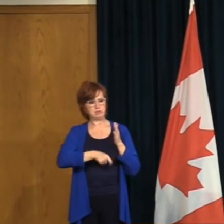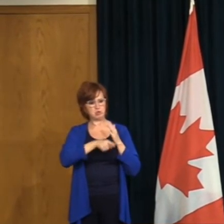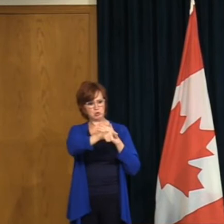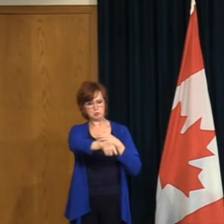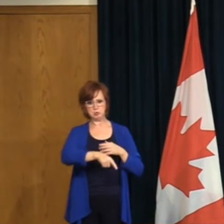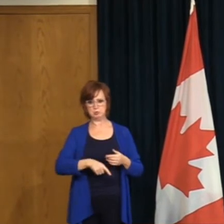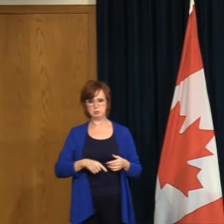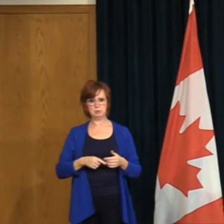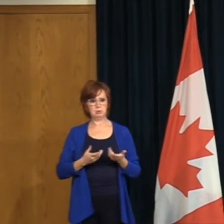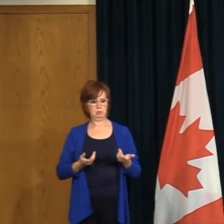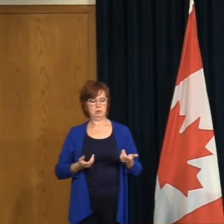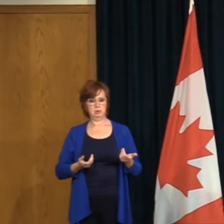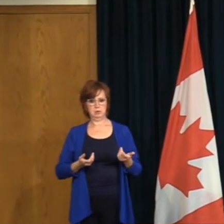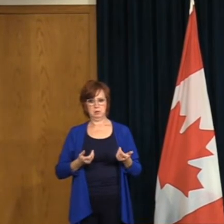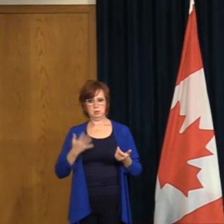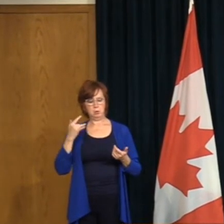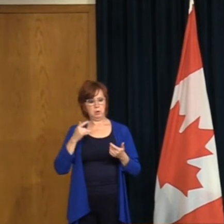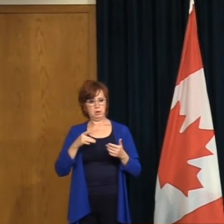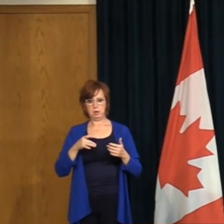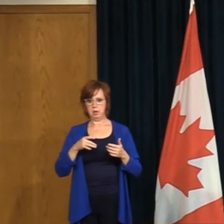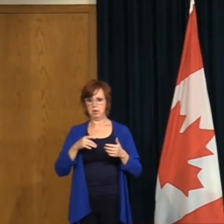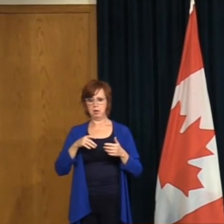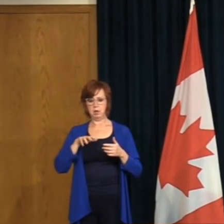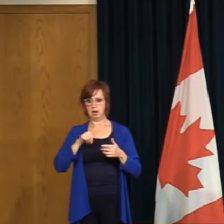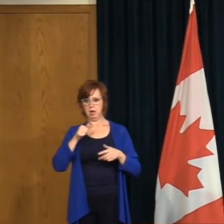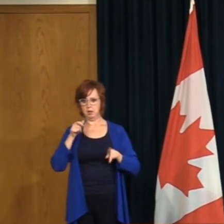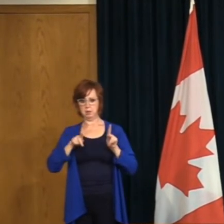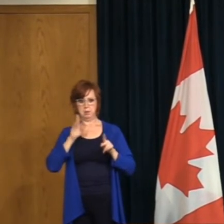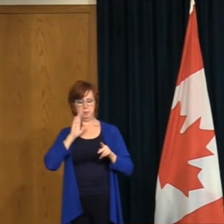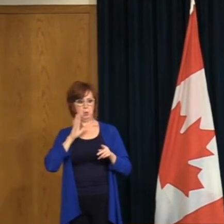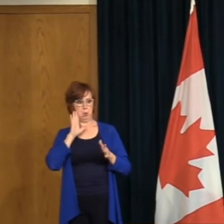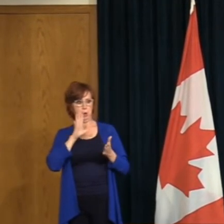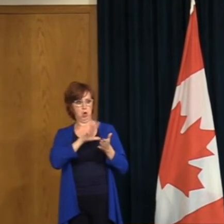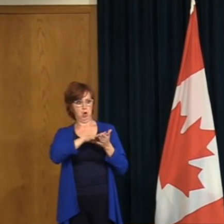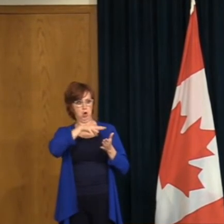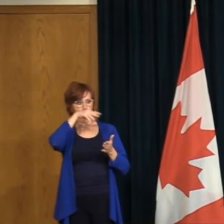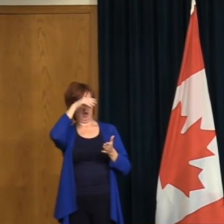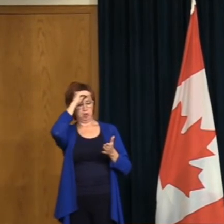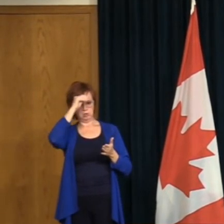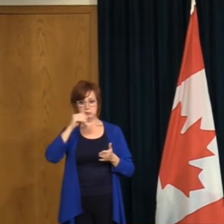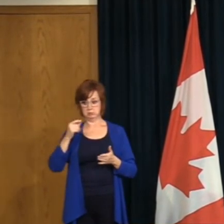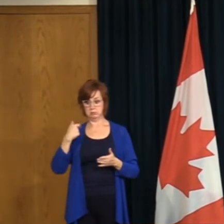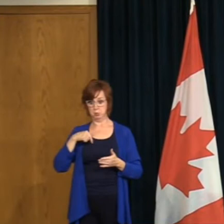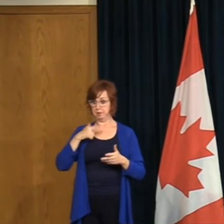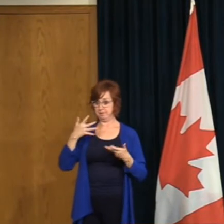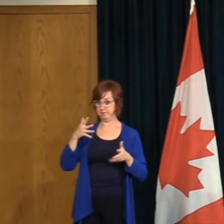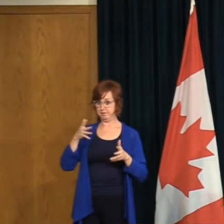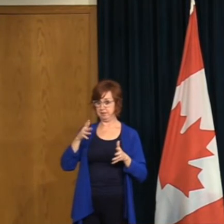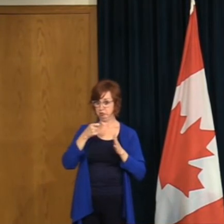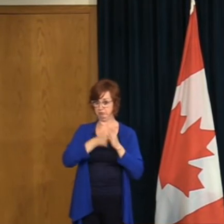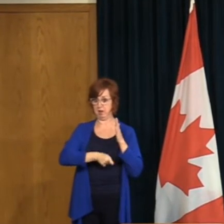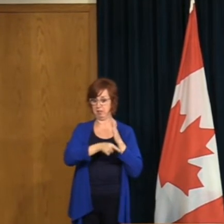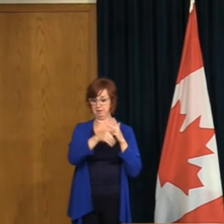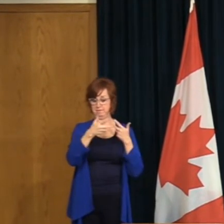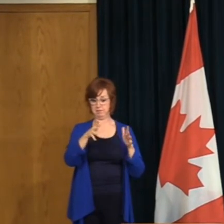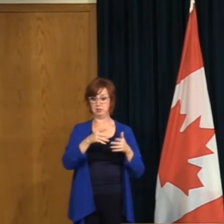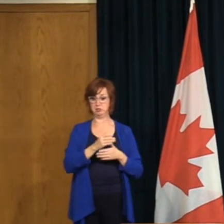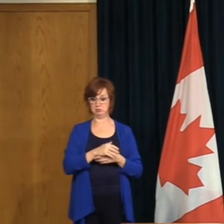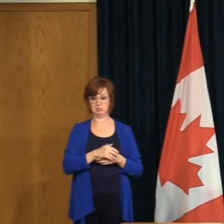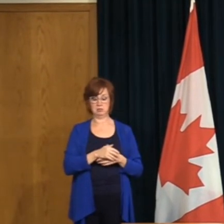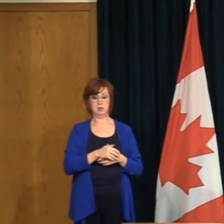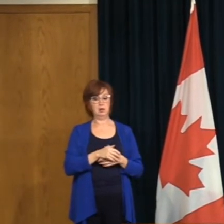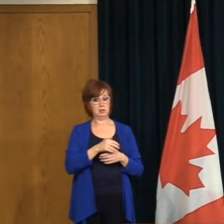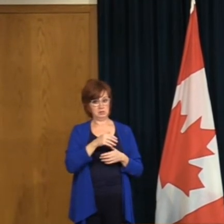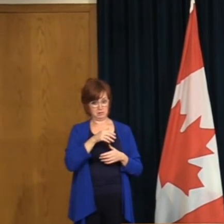as you start to move forward to phase 3 and eventually further phases? Right. Well, we have fined individuals that have repeatedly